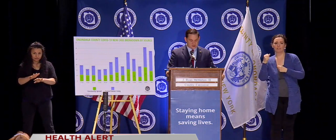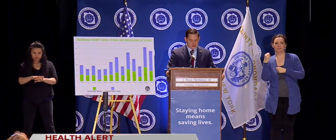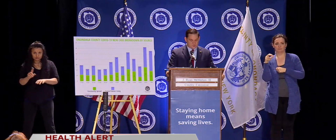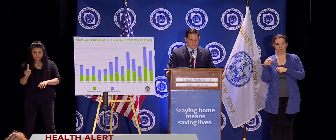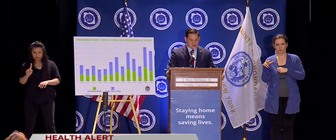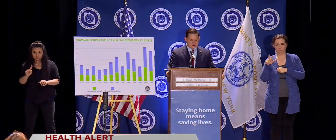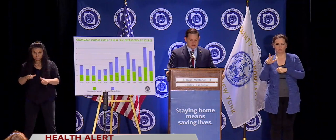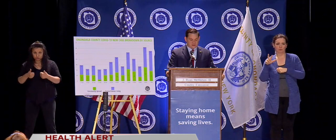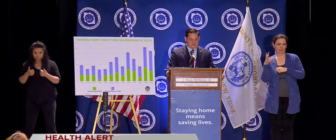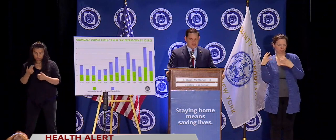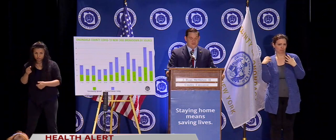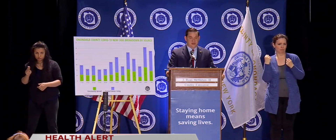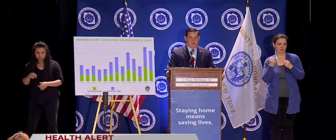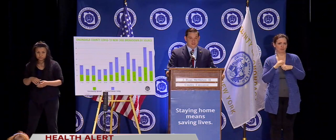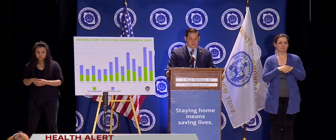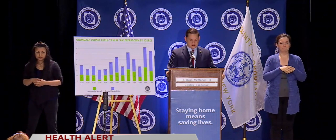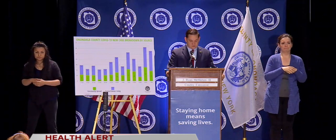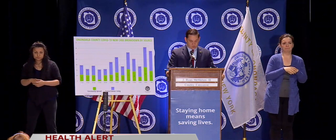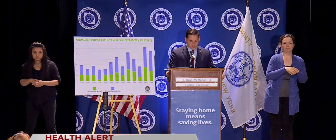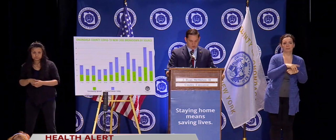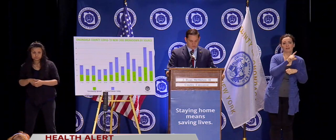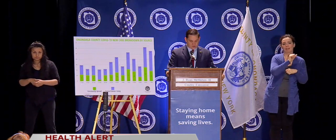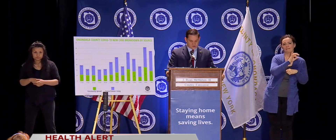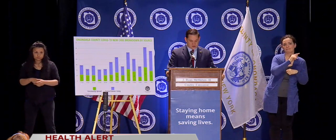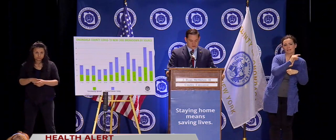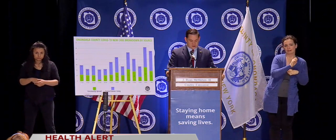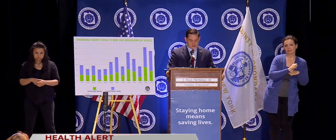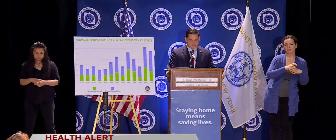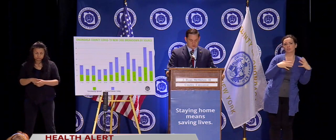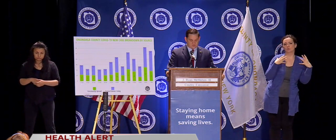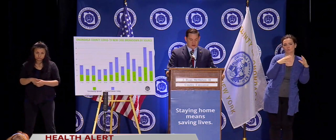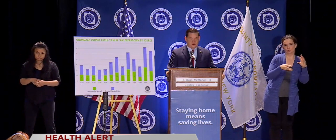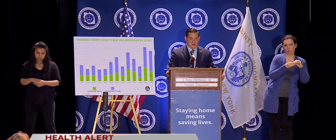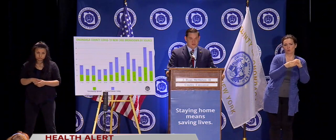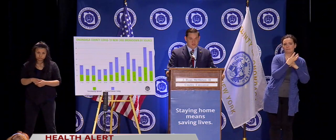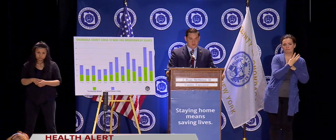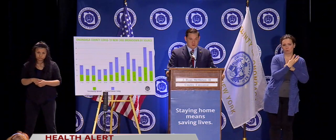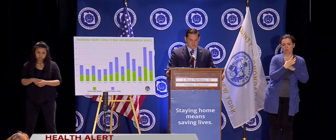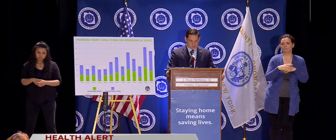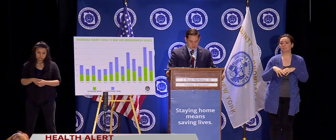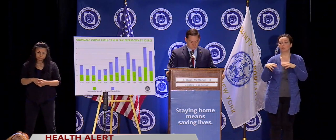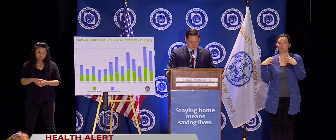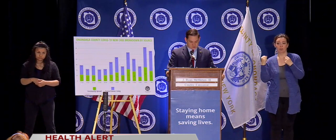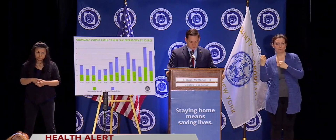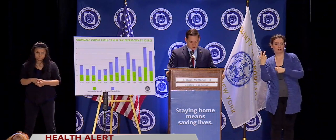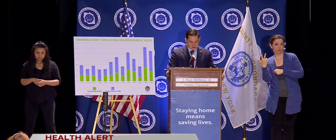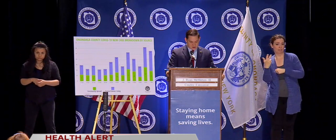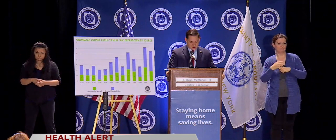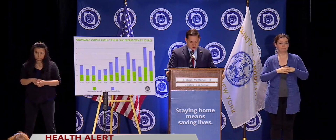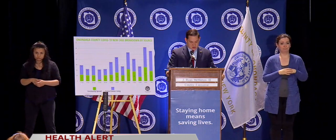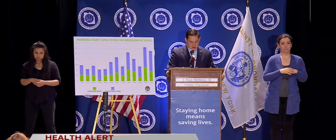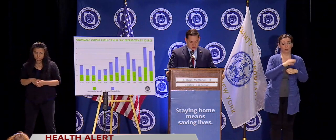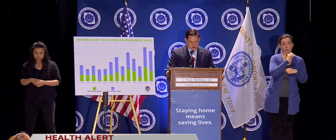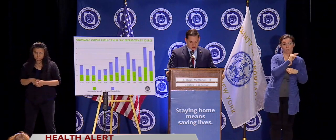recoveries. Marcellus, 5 cases, 4 recoveries. Atisco, 5 cases, 4 recoveries.